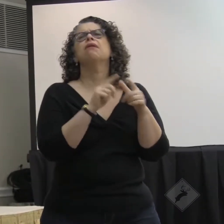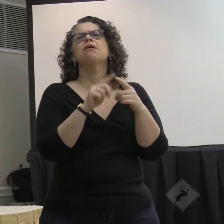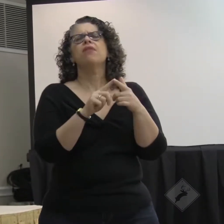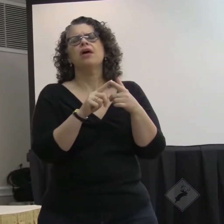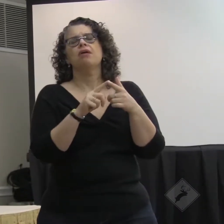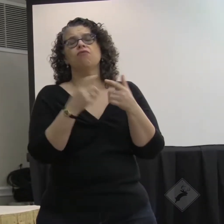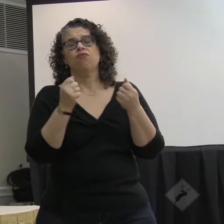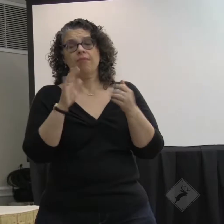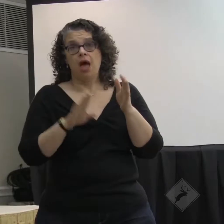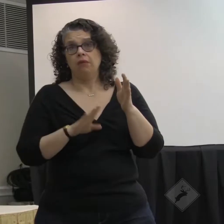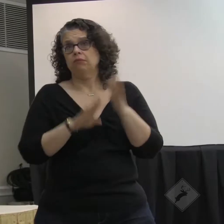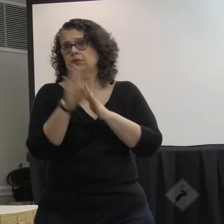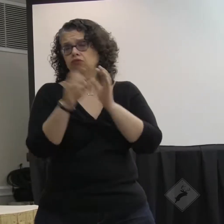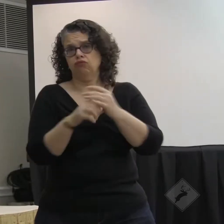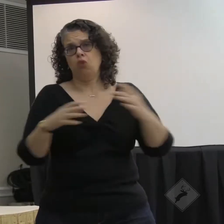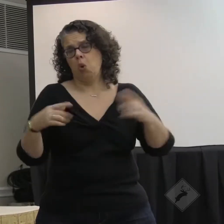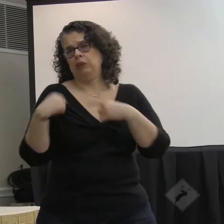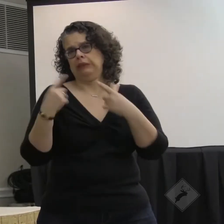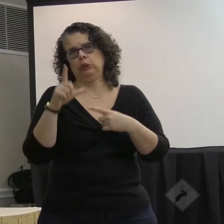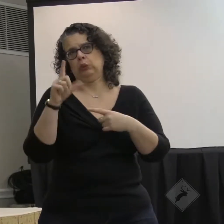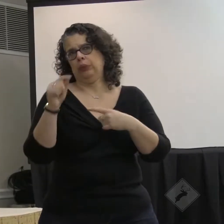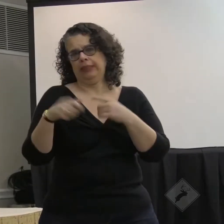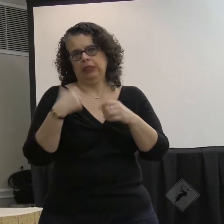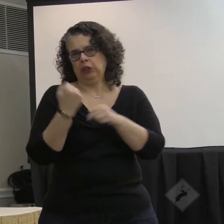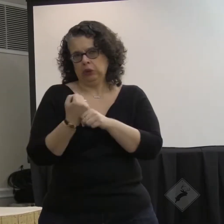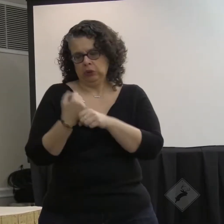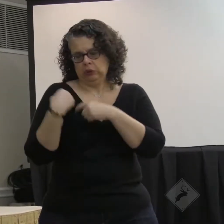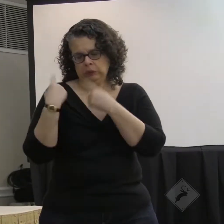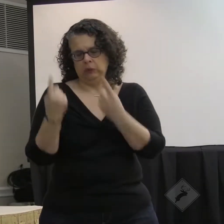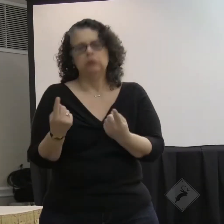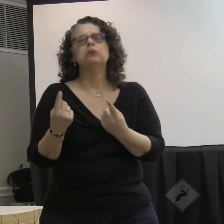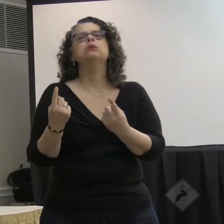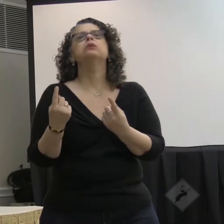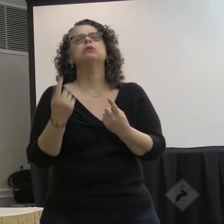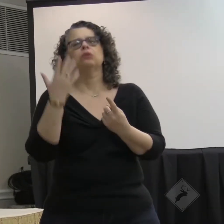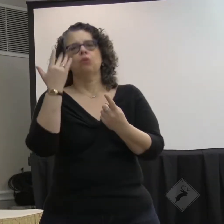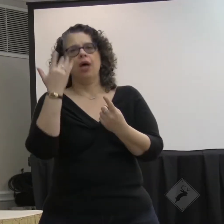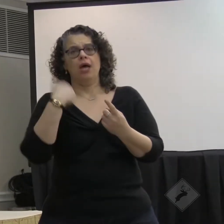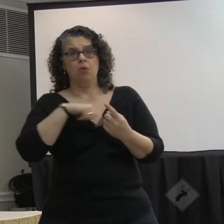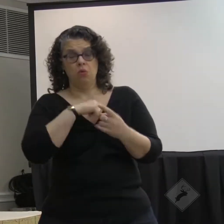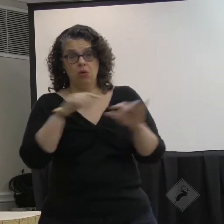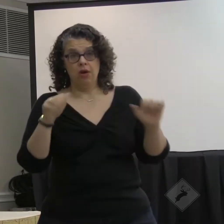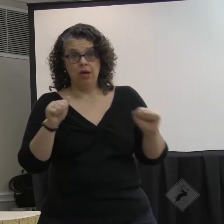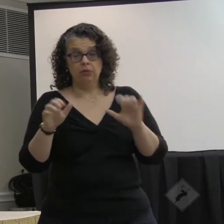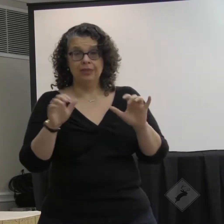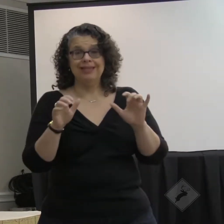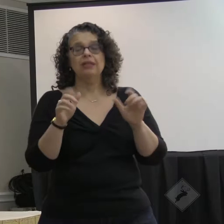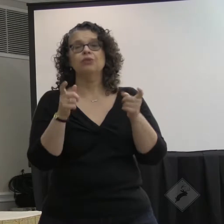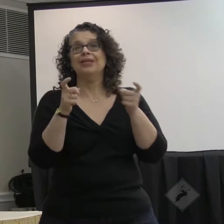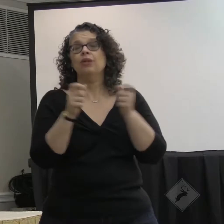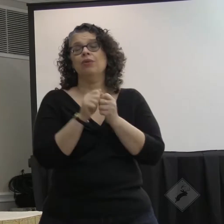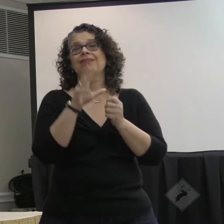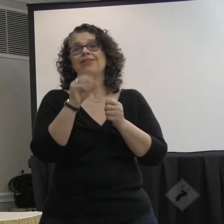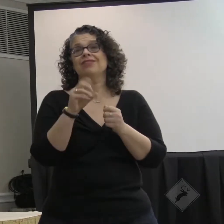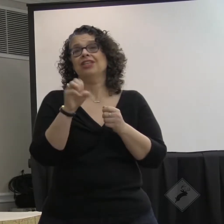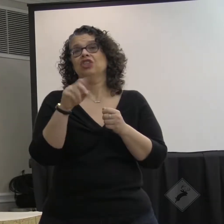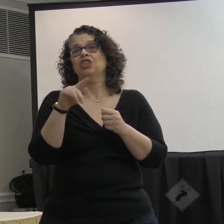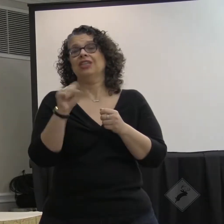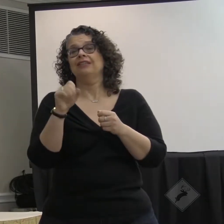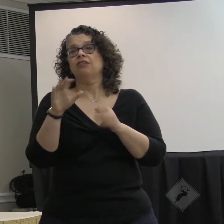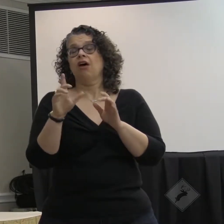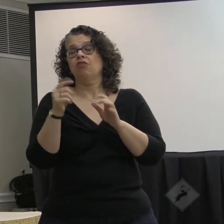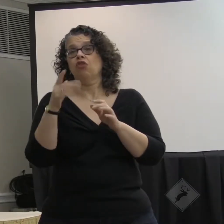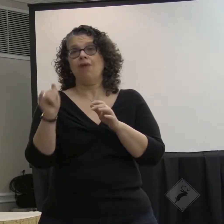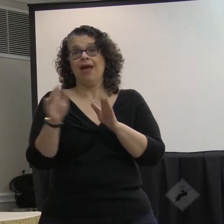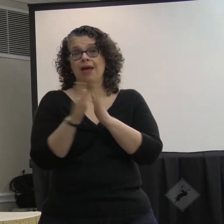has grown in the past 2 decades. The reason we were able to deal with 50 Shades of Grey is because there were so